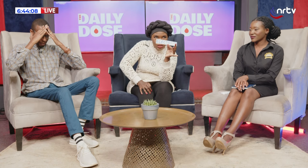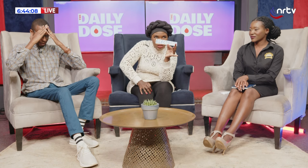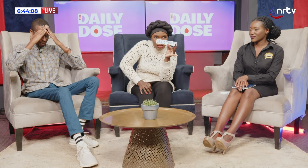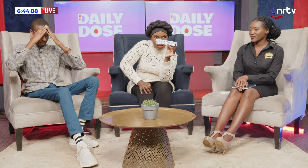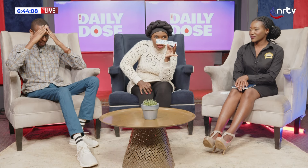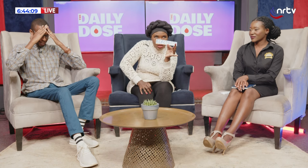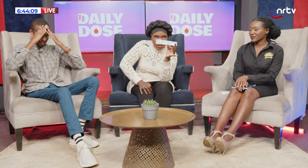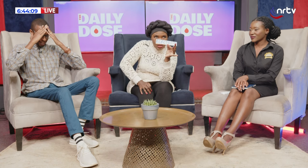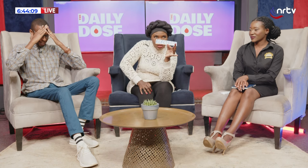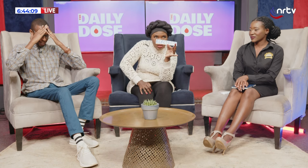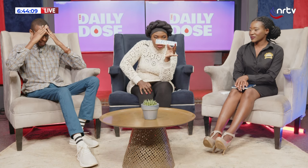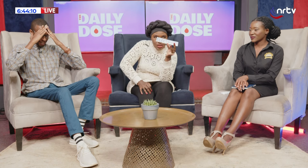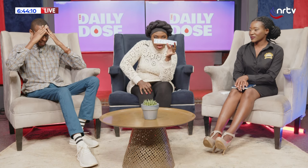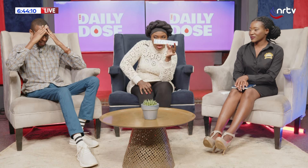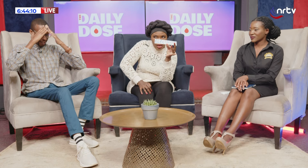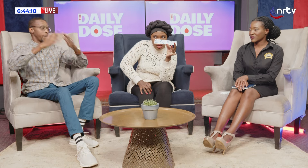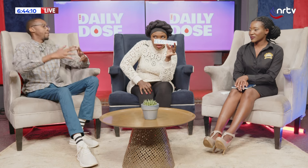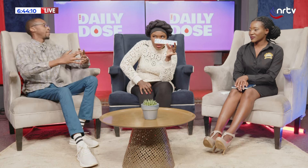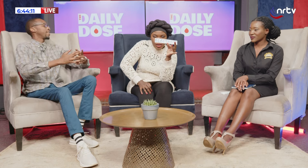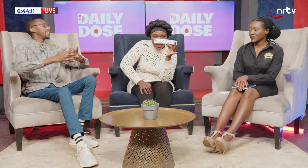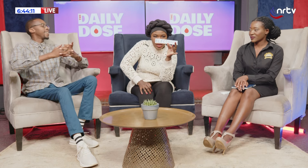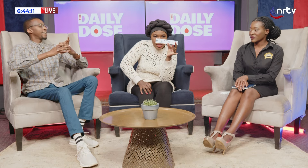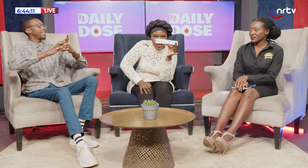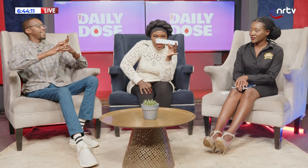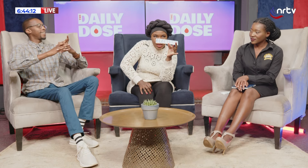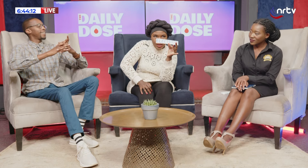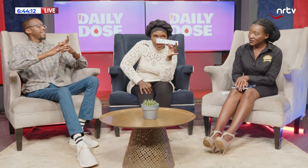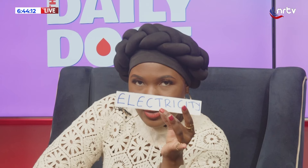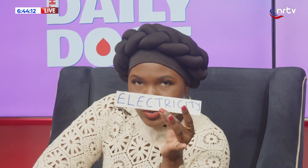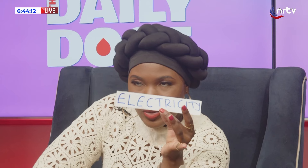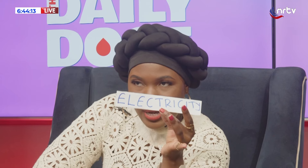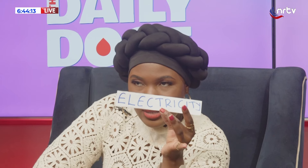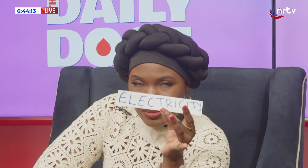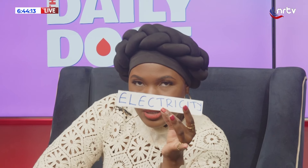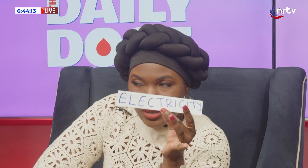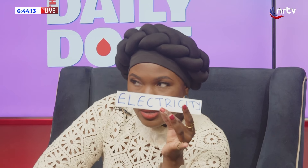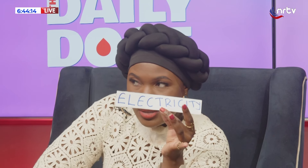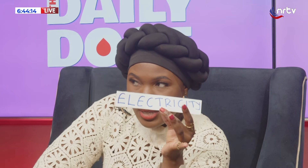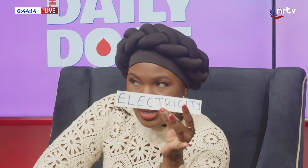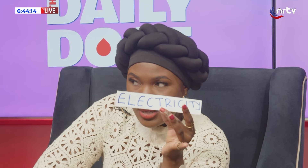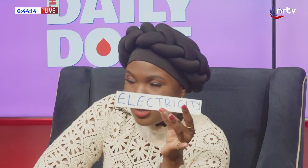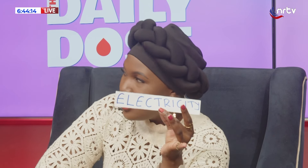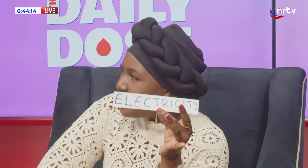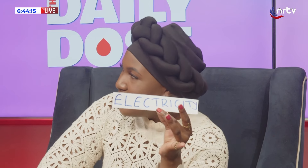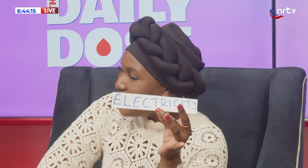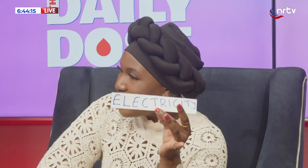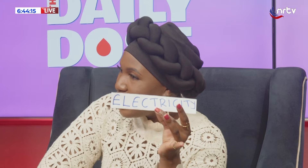good? Yeah. Okay. You get it? You get it? Hey, close your eyes, Captain. Yeah, my eyes are closed. Okay,